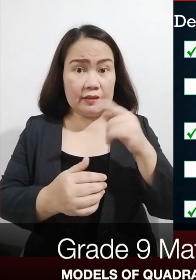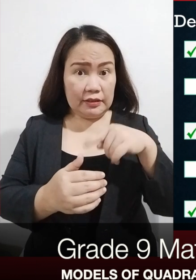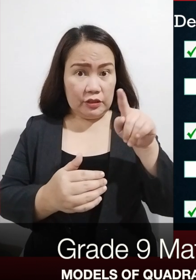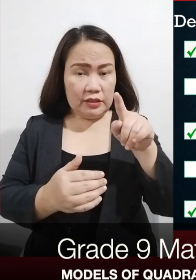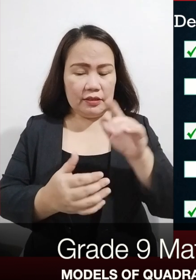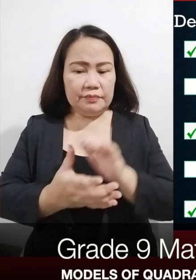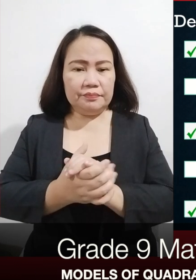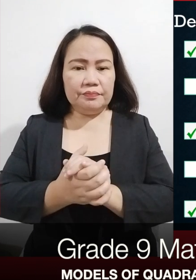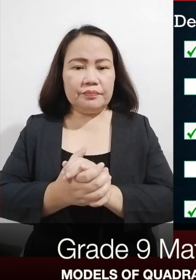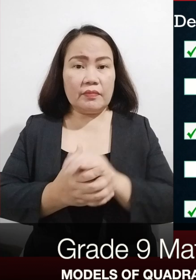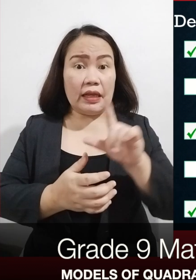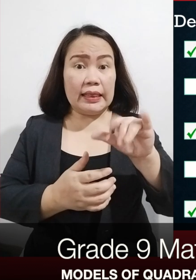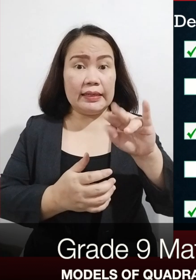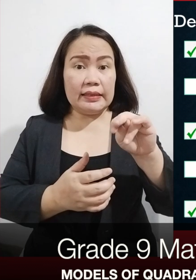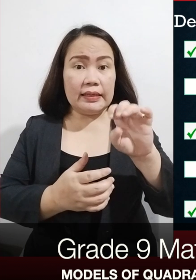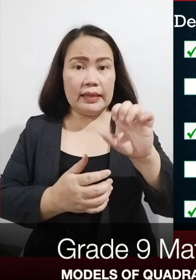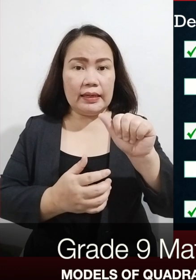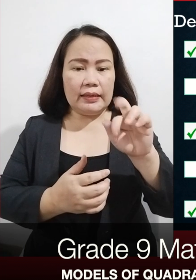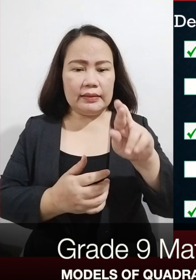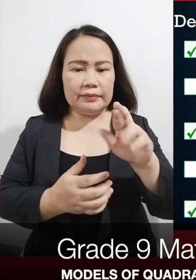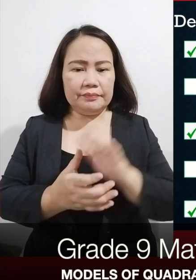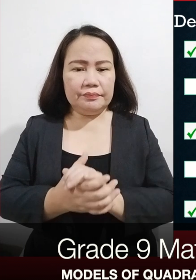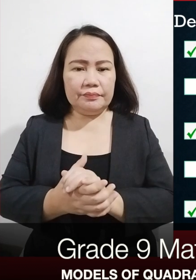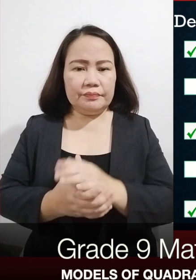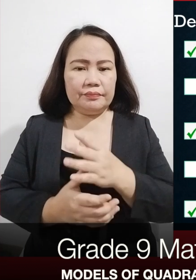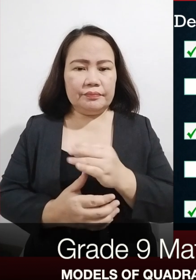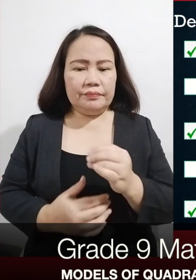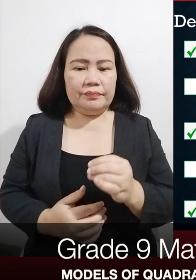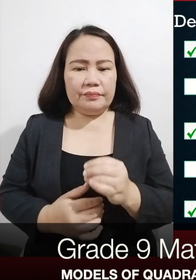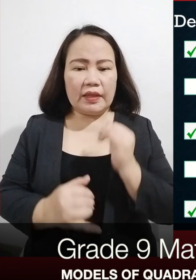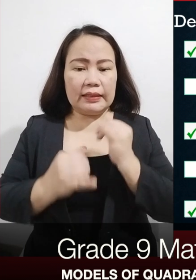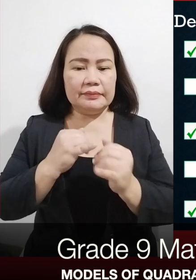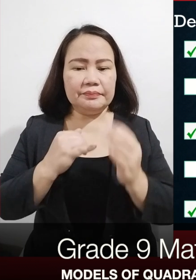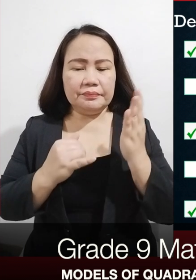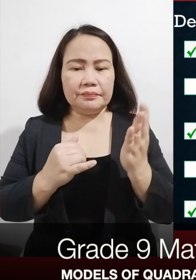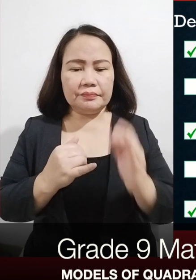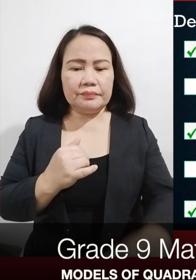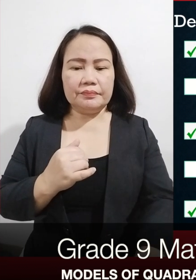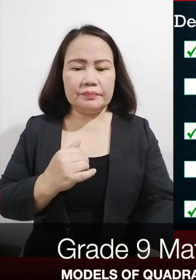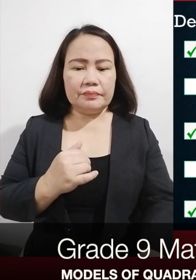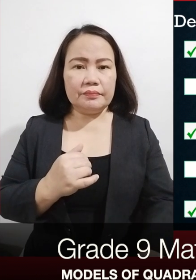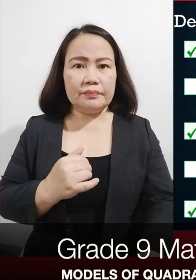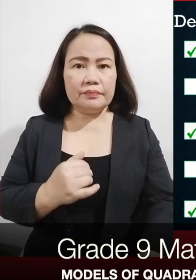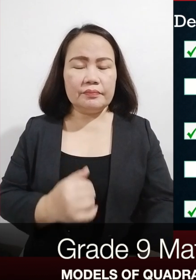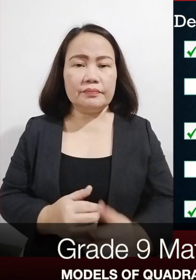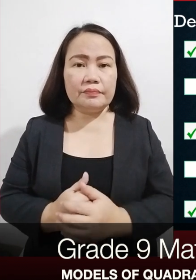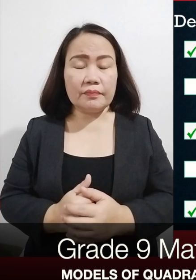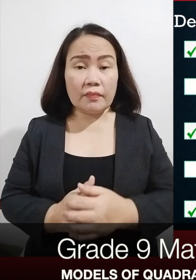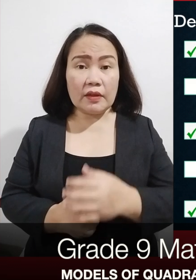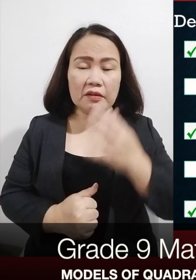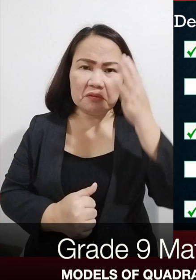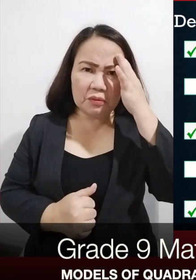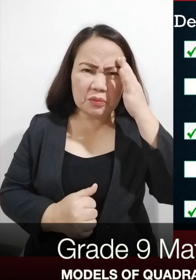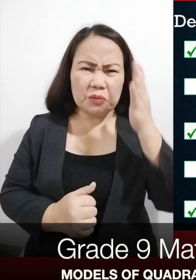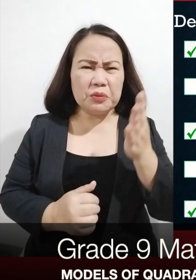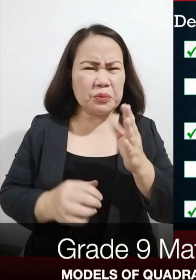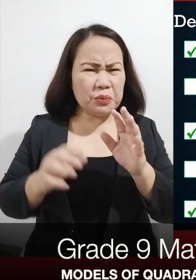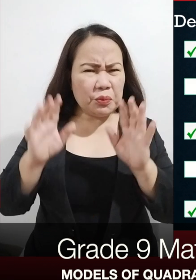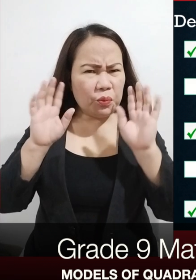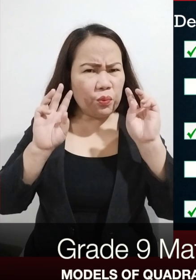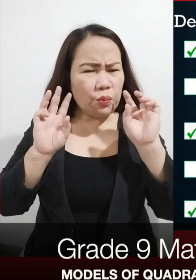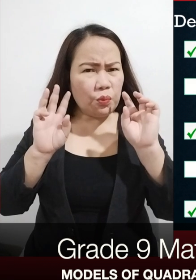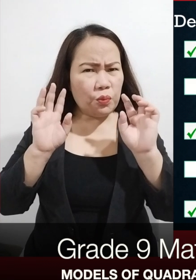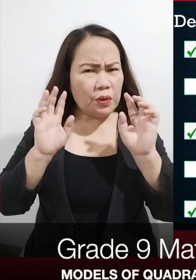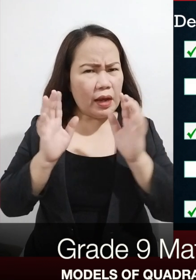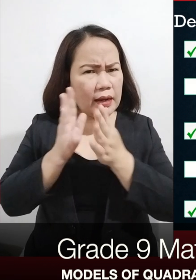another, this one, and this one. Okay. Now, I know some of you will wonder